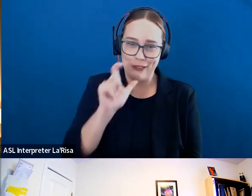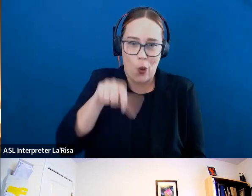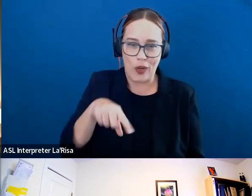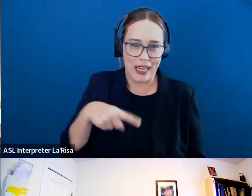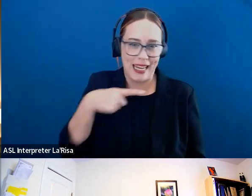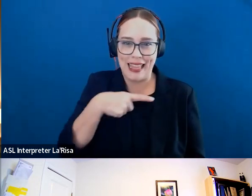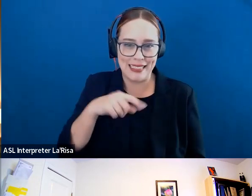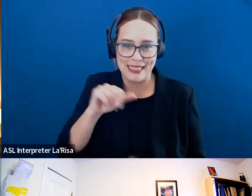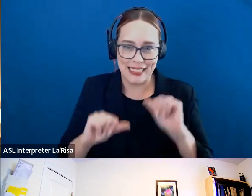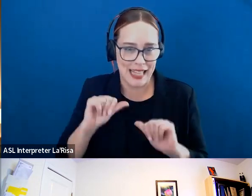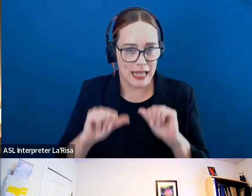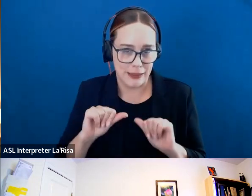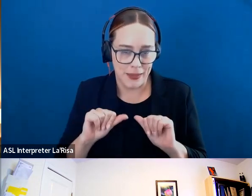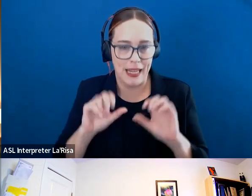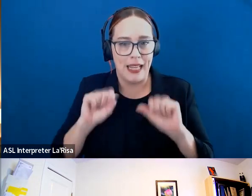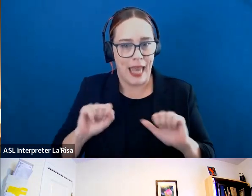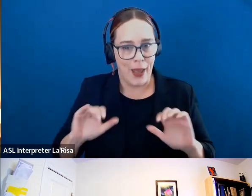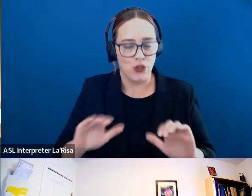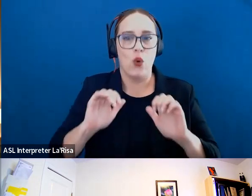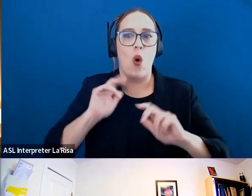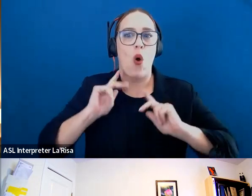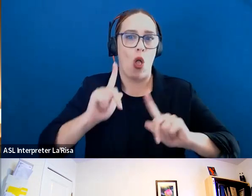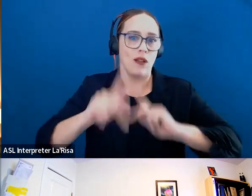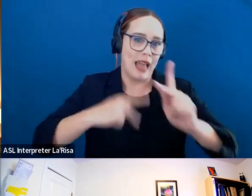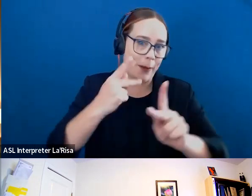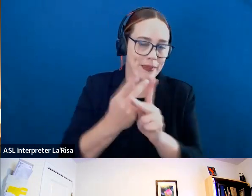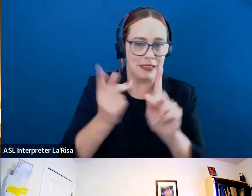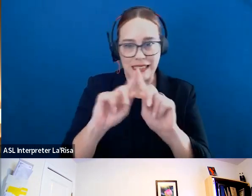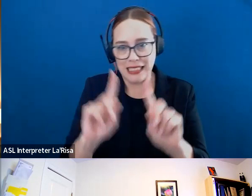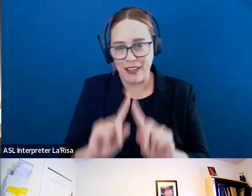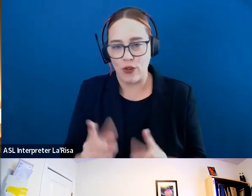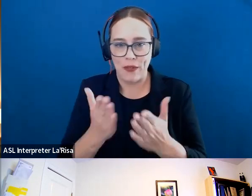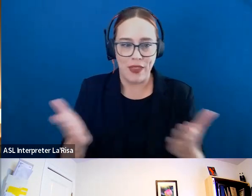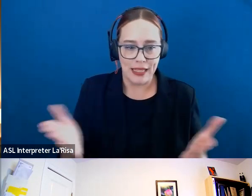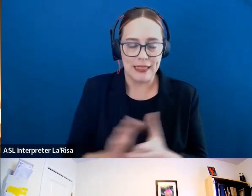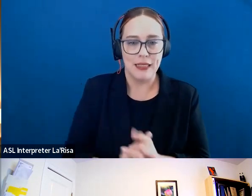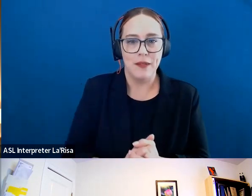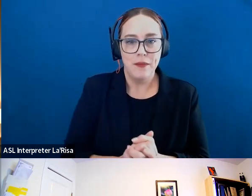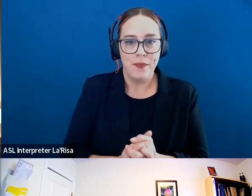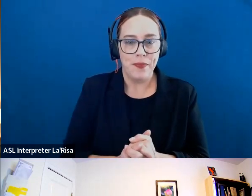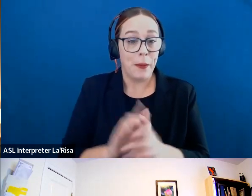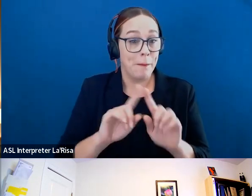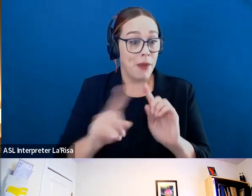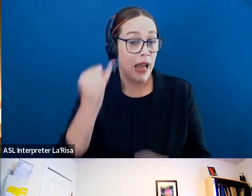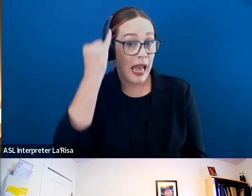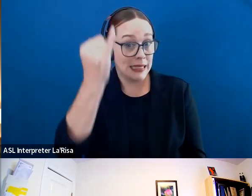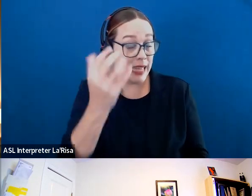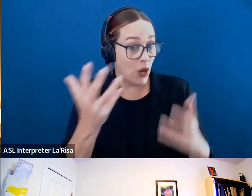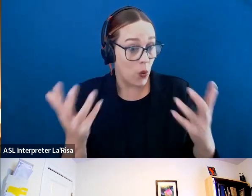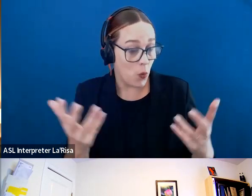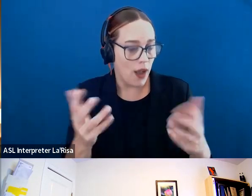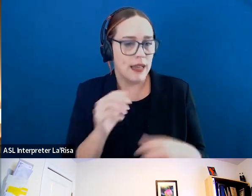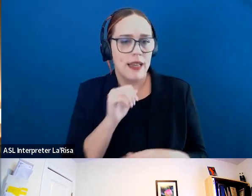things. But the idea here is not to, say, oh, well, we did 80 out of 105, or we did, 90